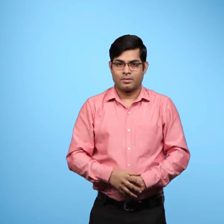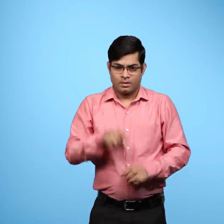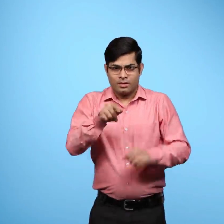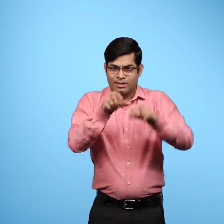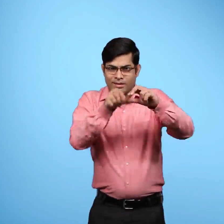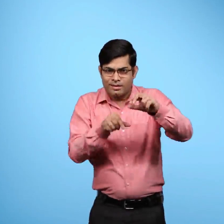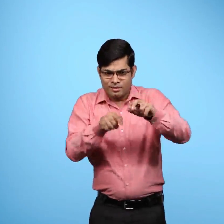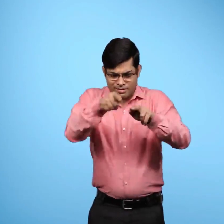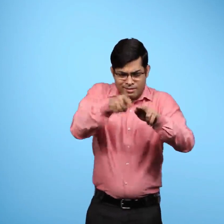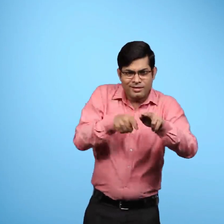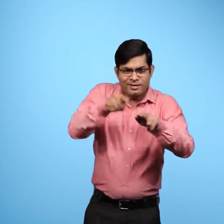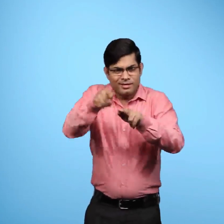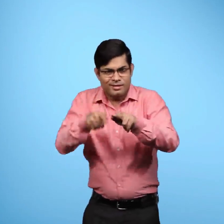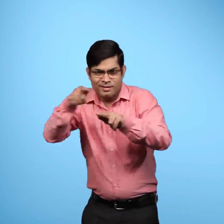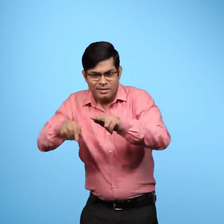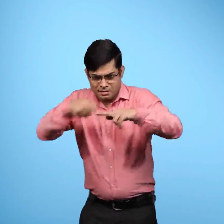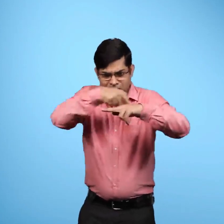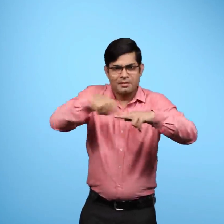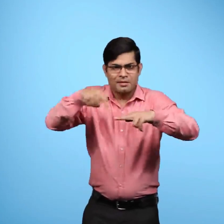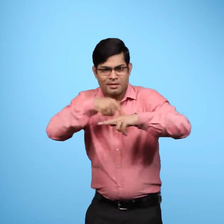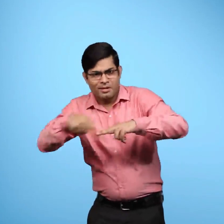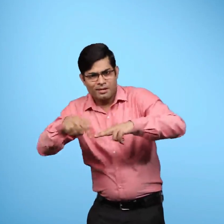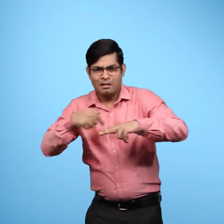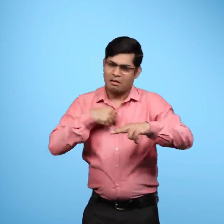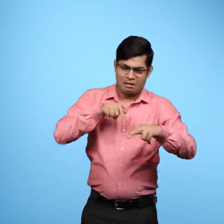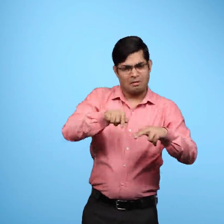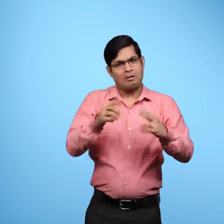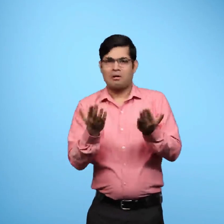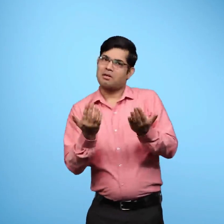She is saying, "I can draw lines with a scale."